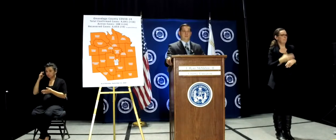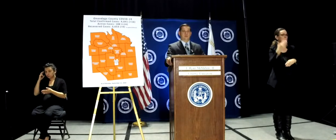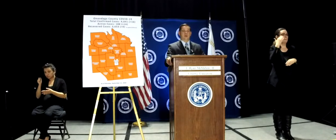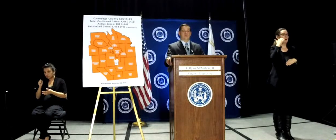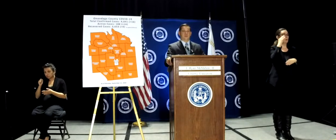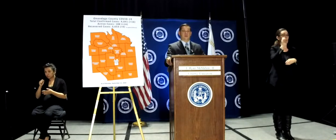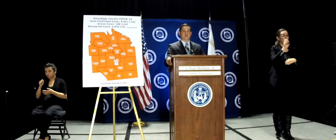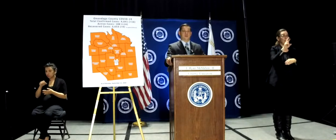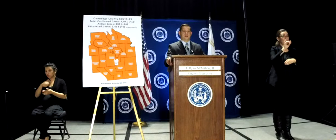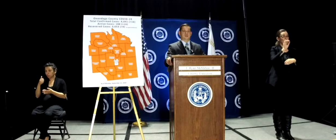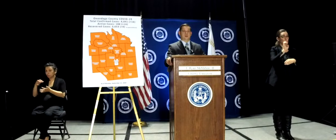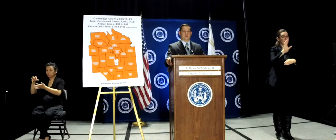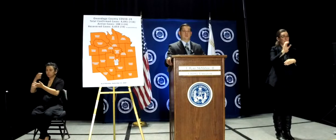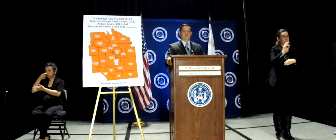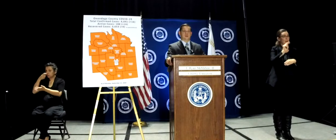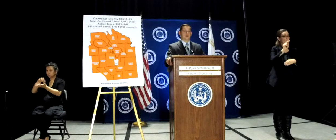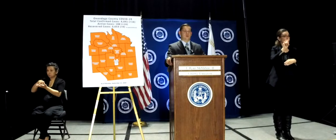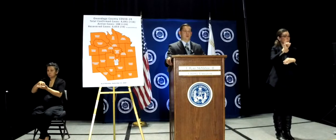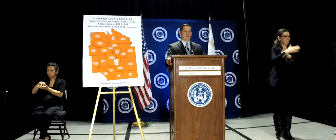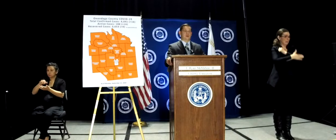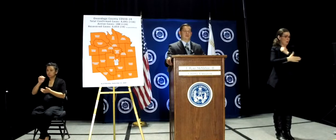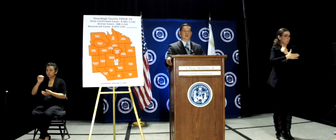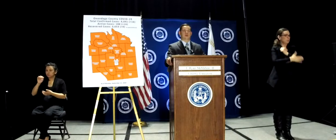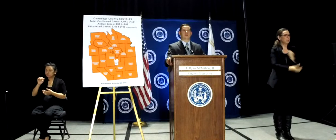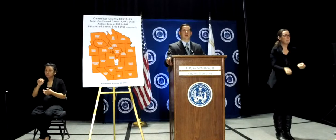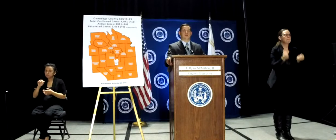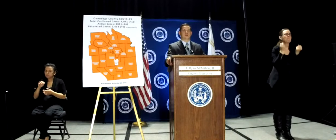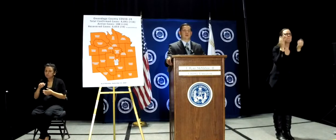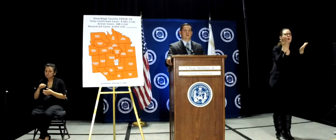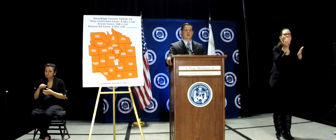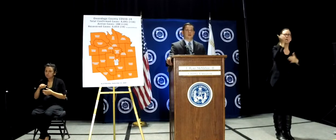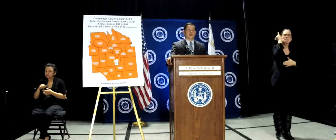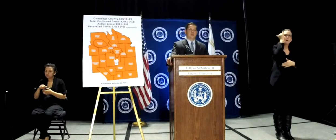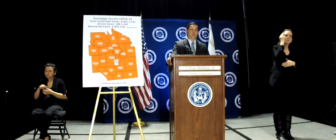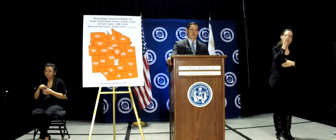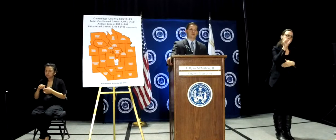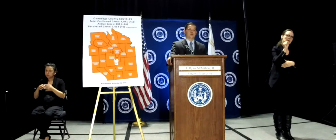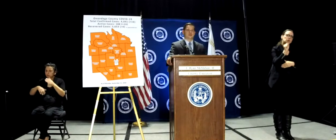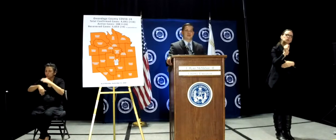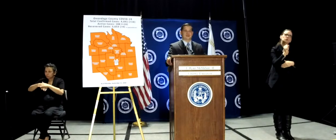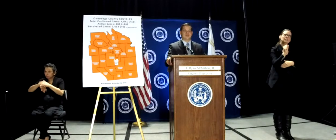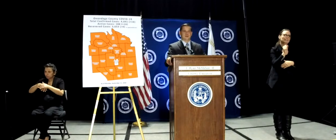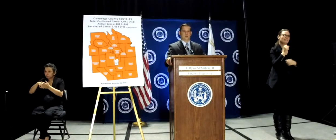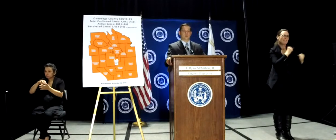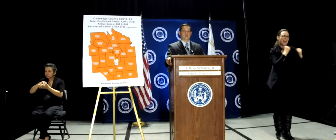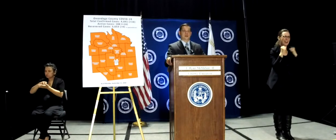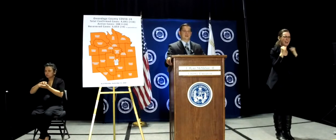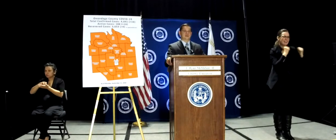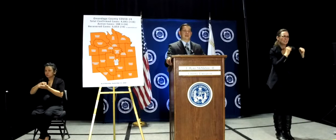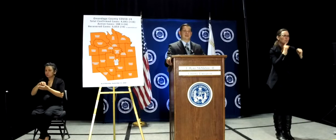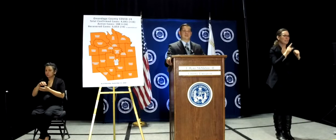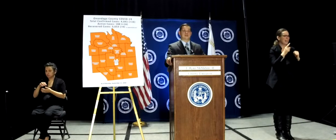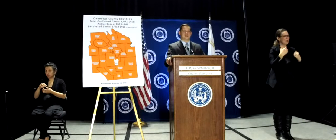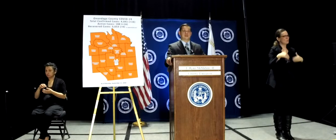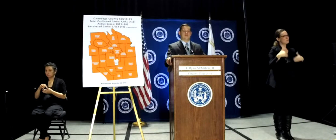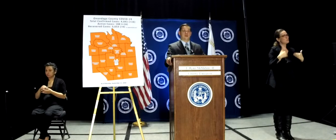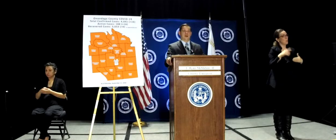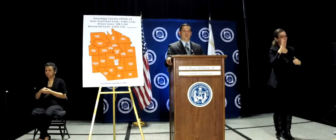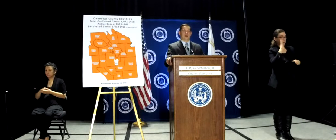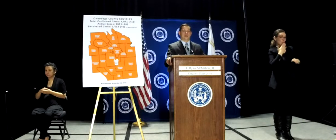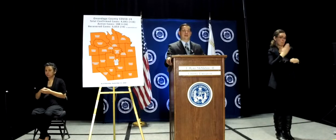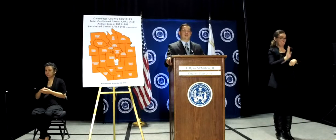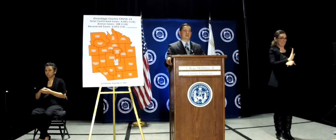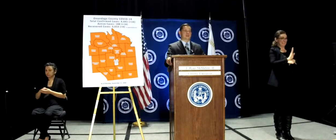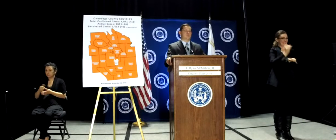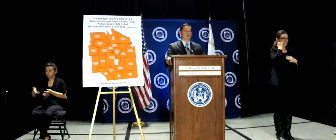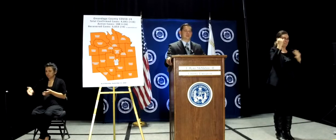Some rabid Buffalo Bills fans throughout upstate New York, and they're having a good year. So the pressure isn't going to loosen on the state to figure out a